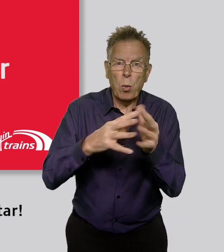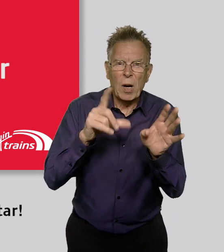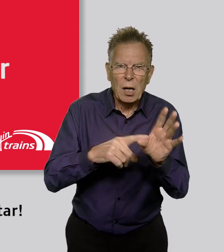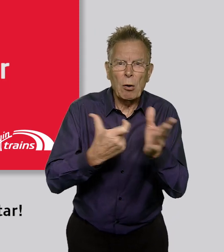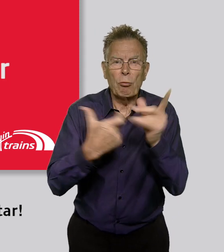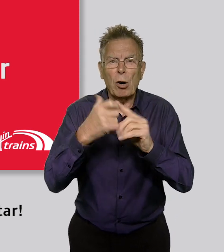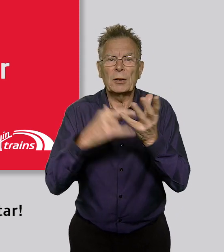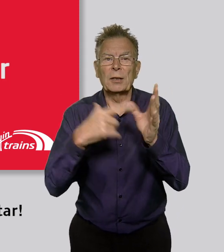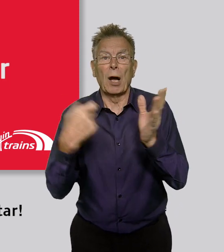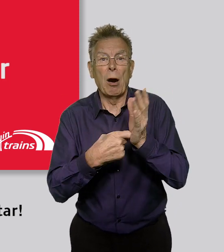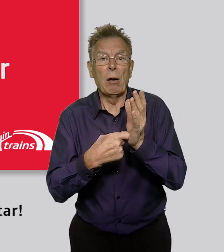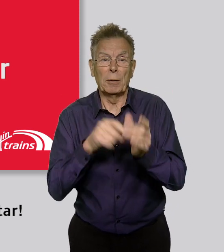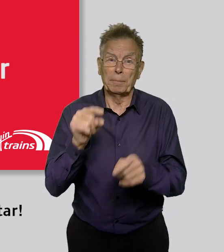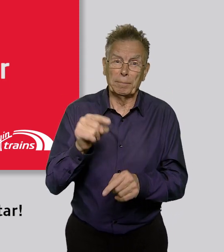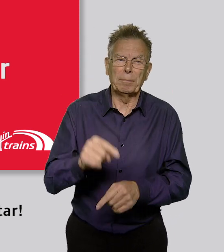RailwayRockstar.